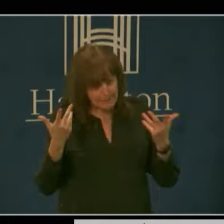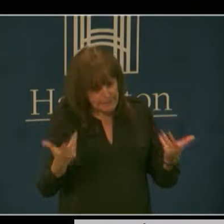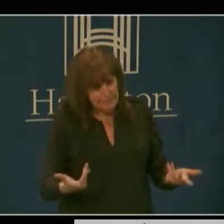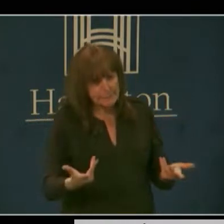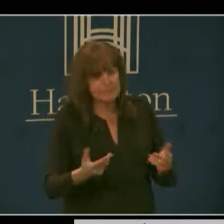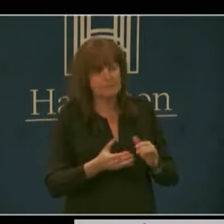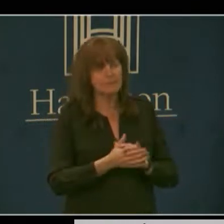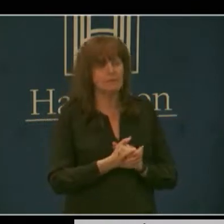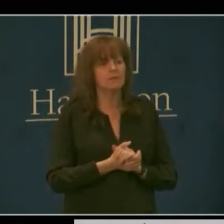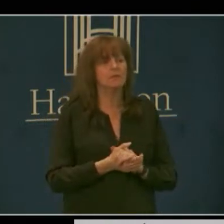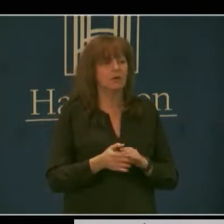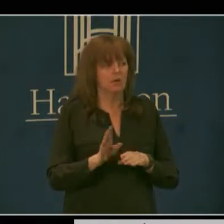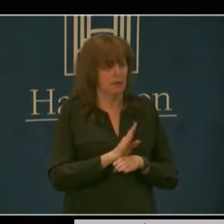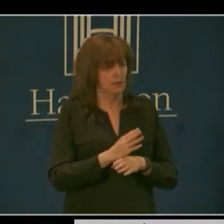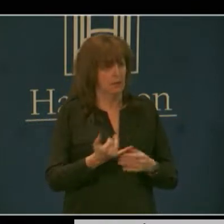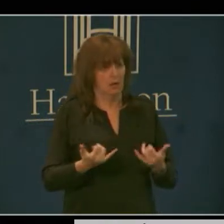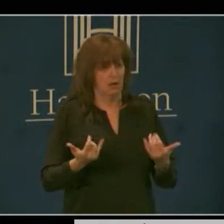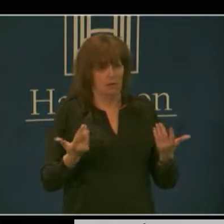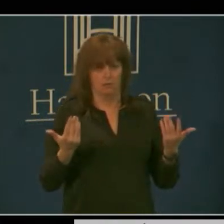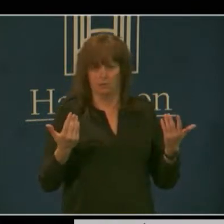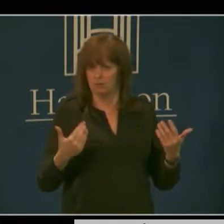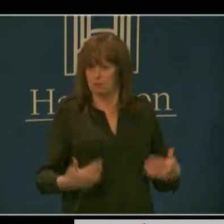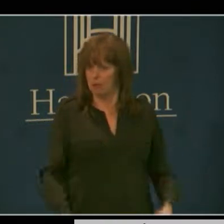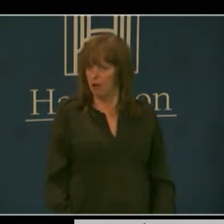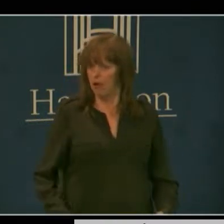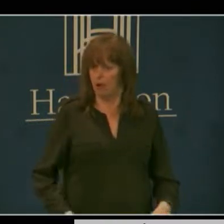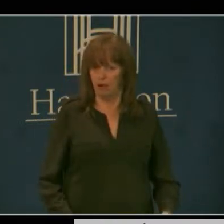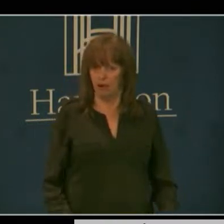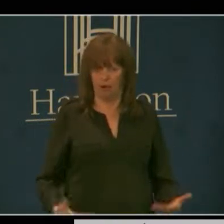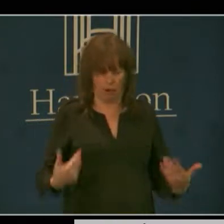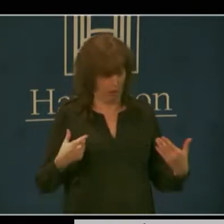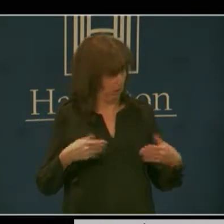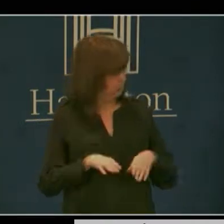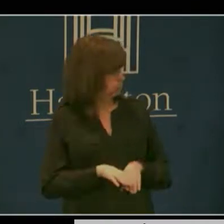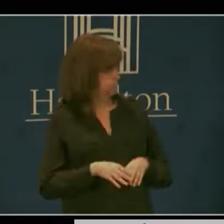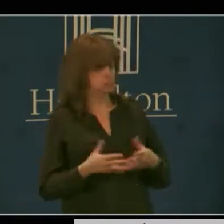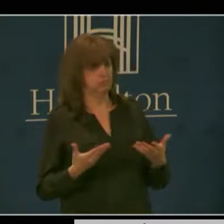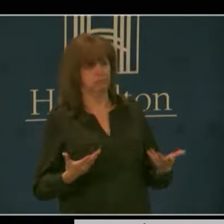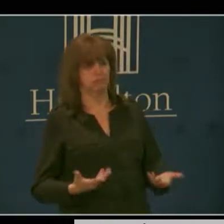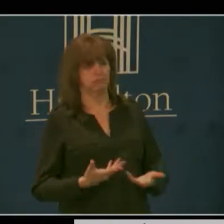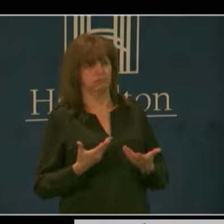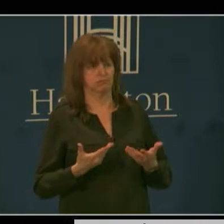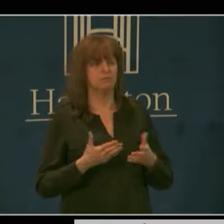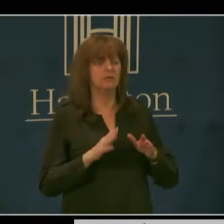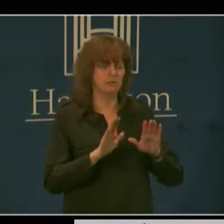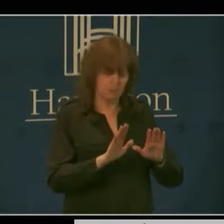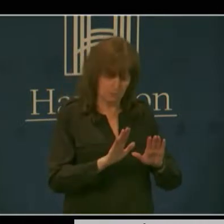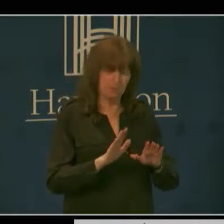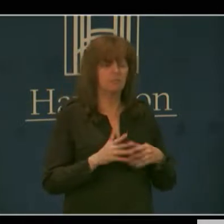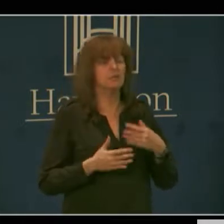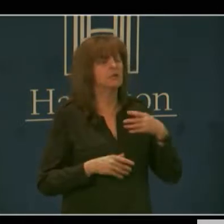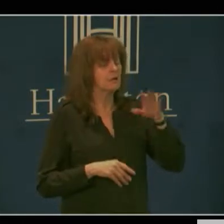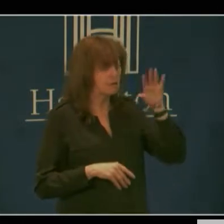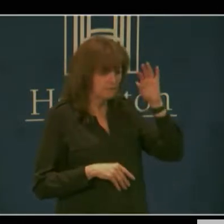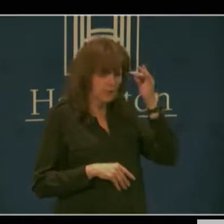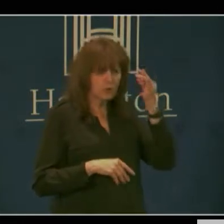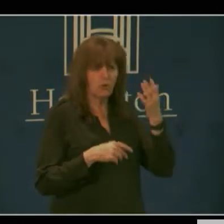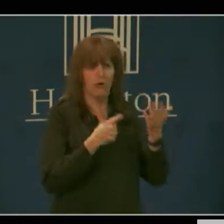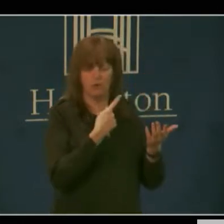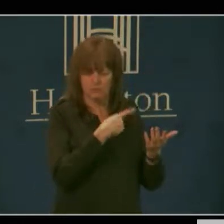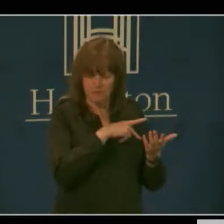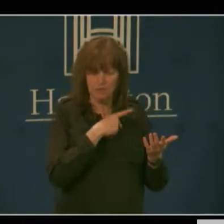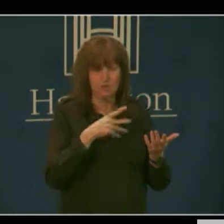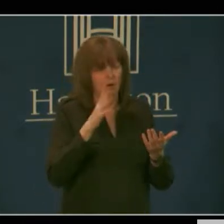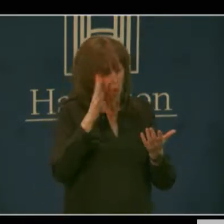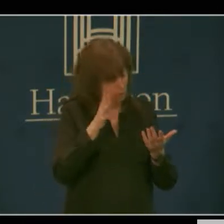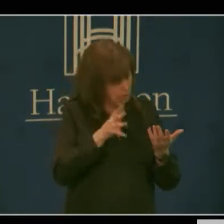standstill. Supports are on their way based on the federal and provincial funding envelopes that they've identified. And when